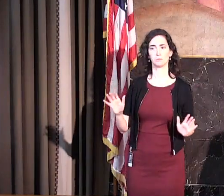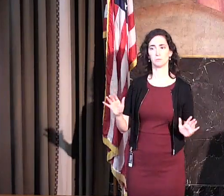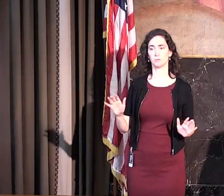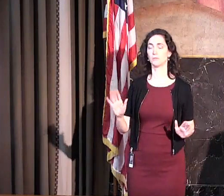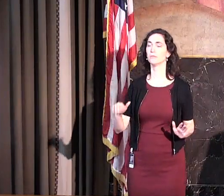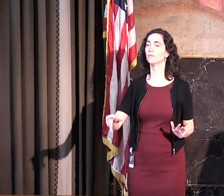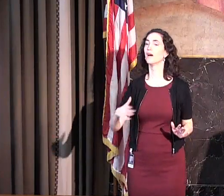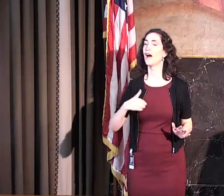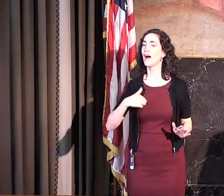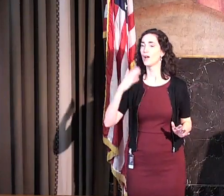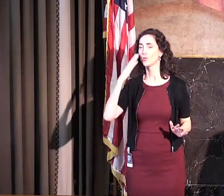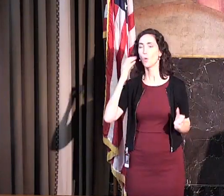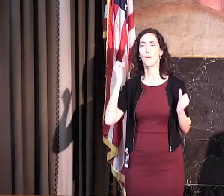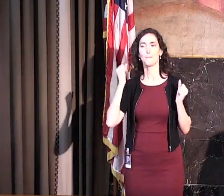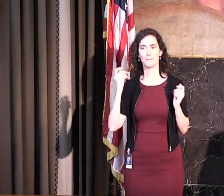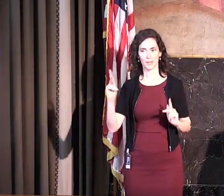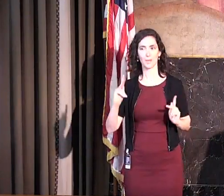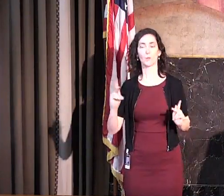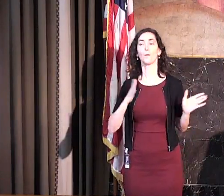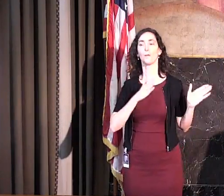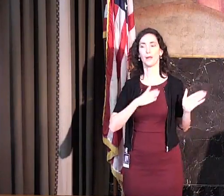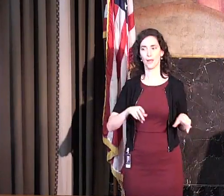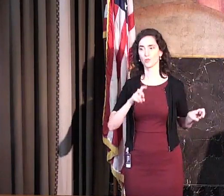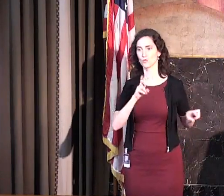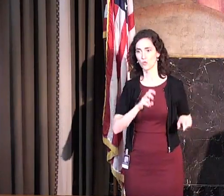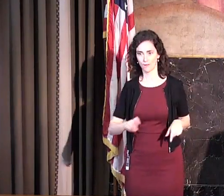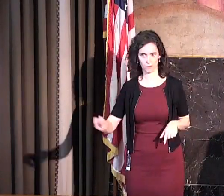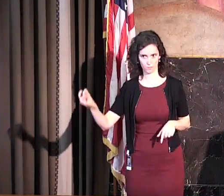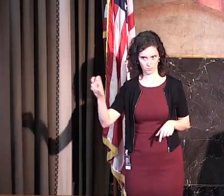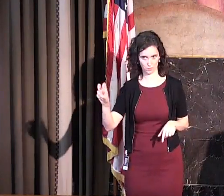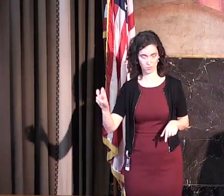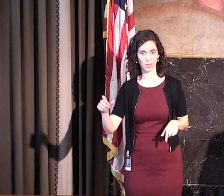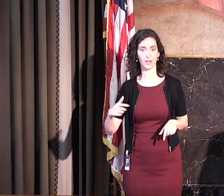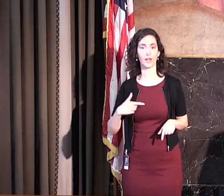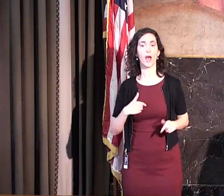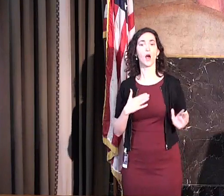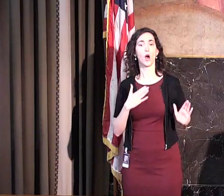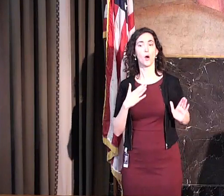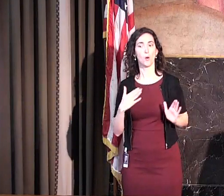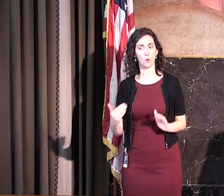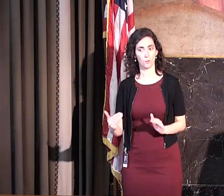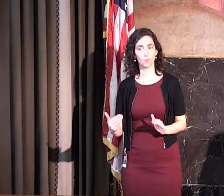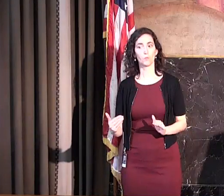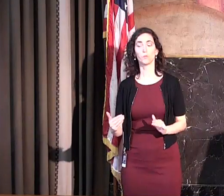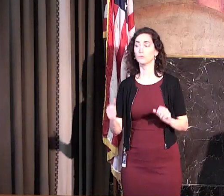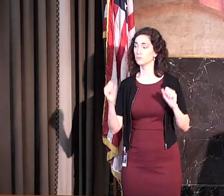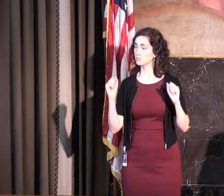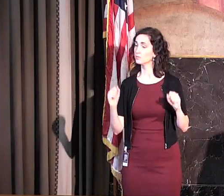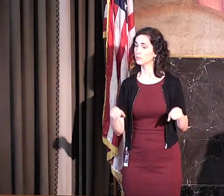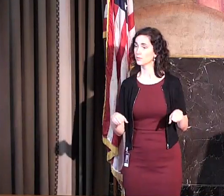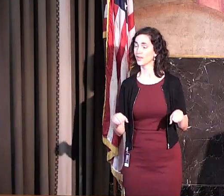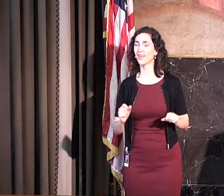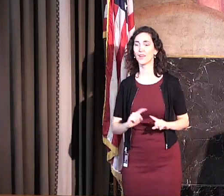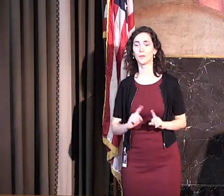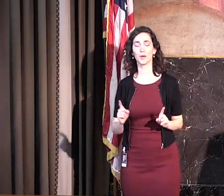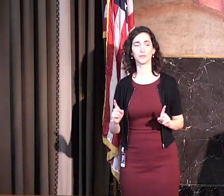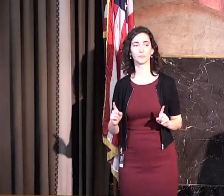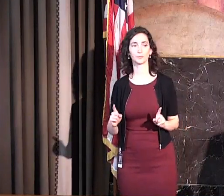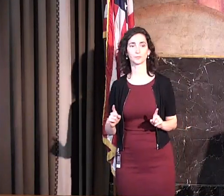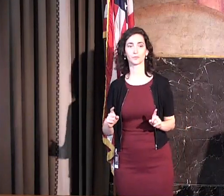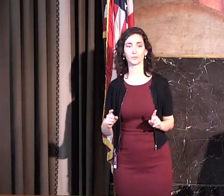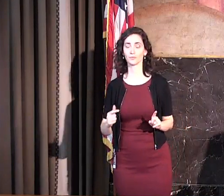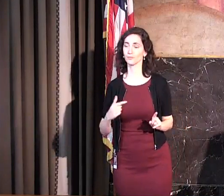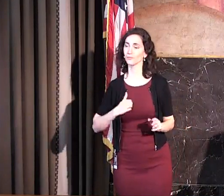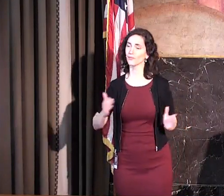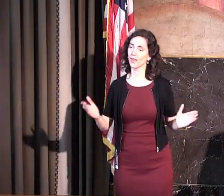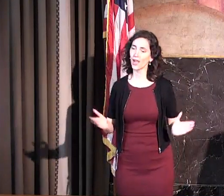lot of people intend to travel, and it's my hope that will be possible. But I will encourage